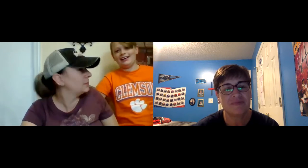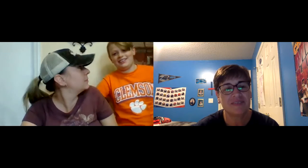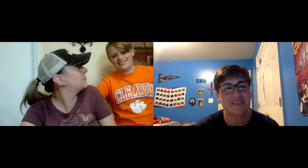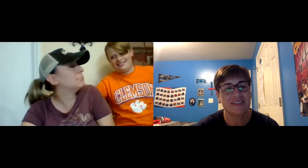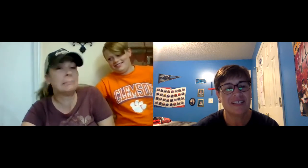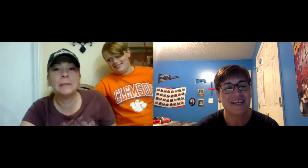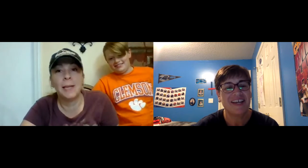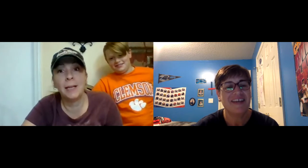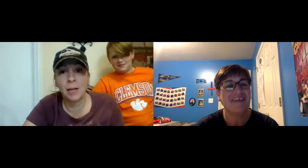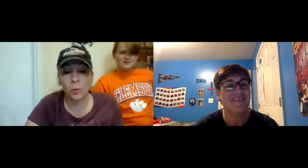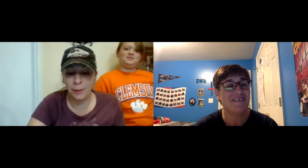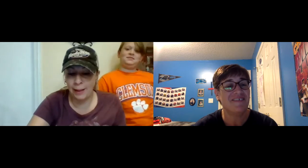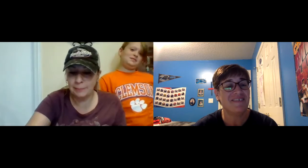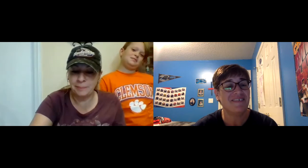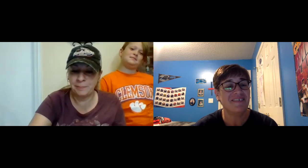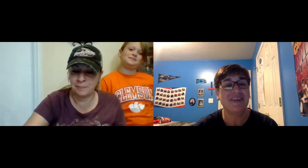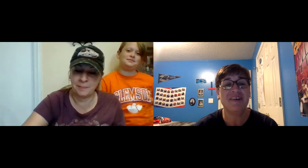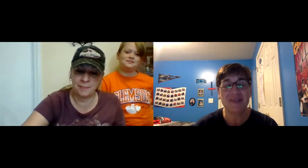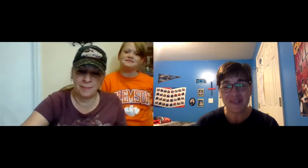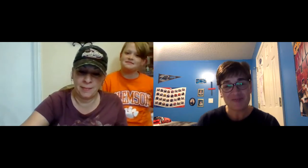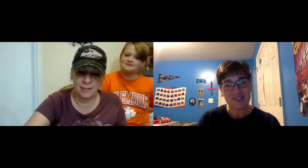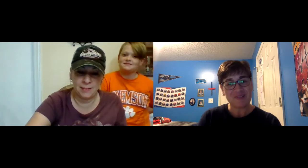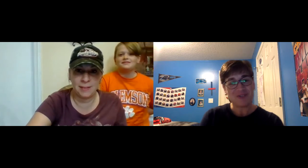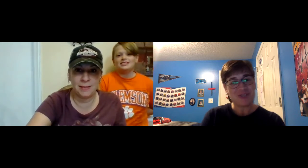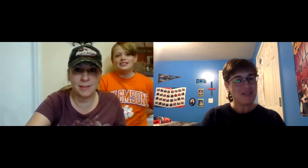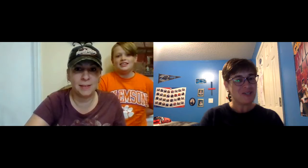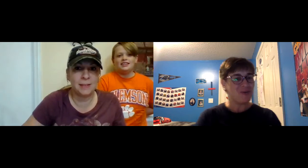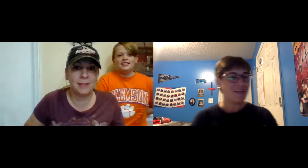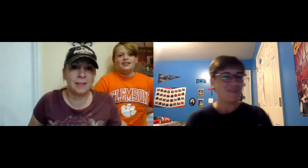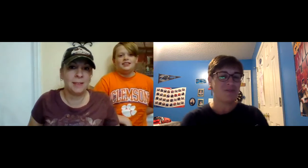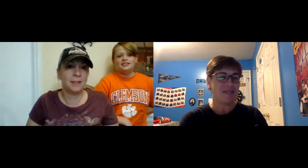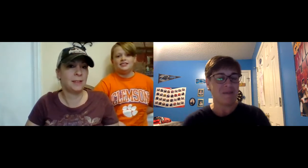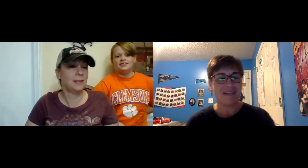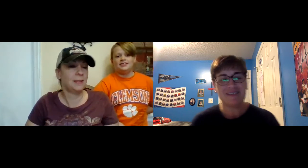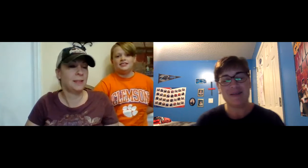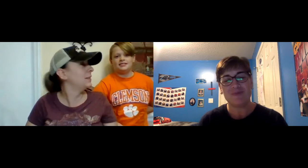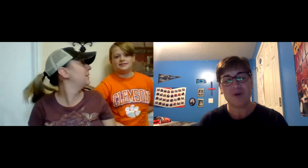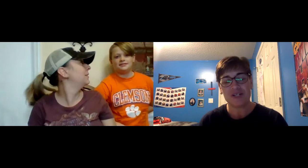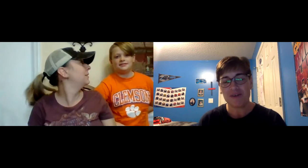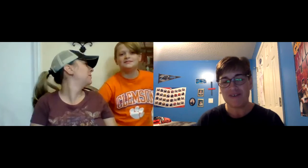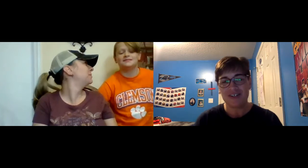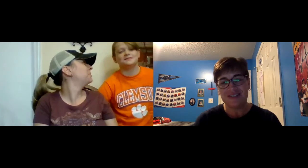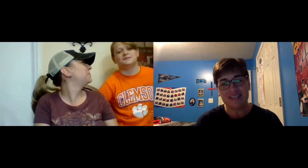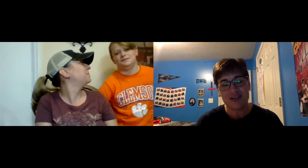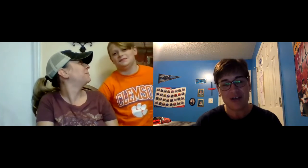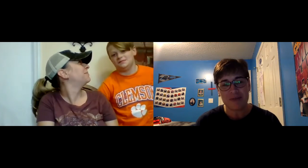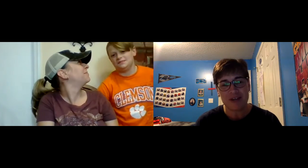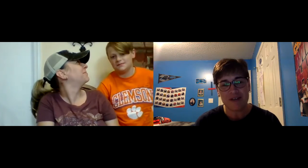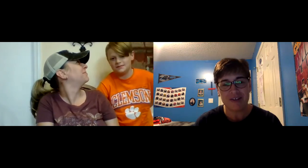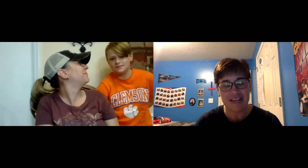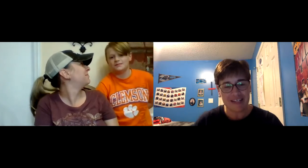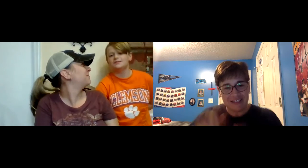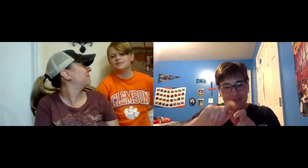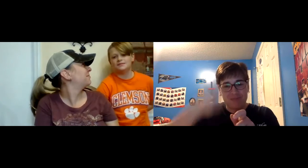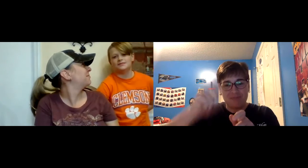pack. yeah, done one pack. Very good, very good. Well, you enjoy those. Will be yummy. Yep. Wash them off good. Take your tops off